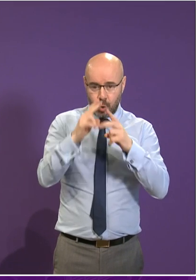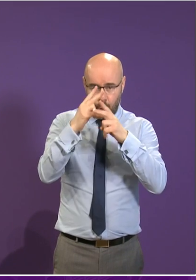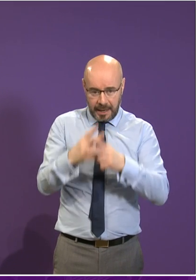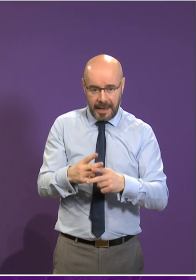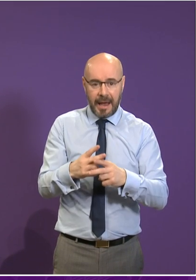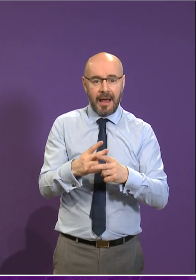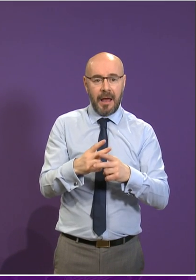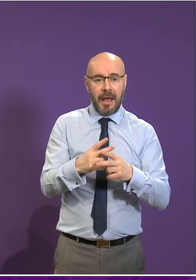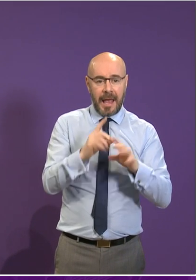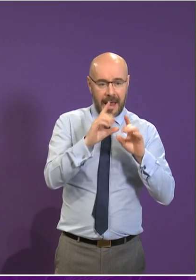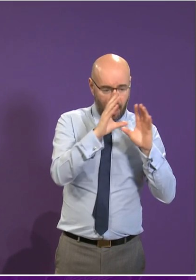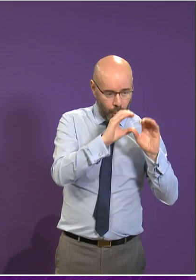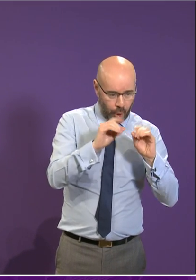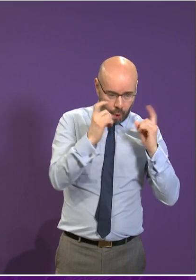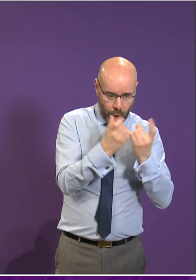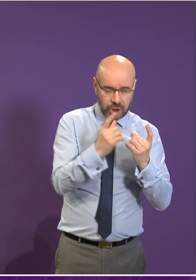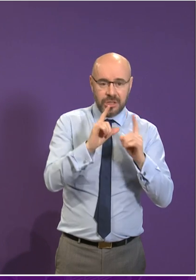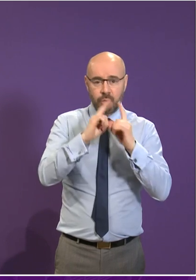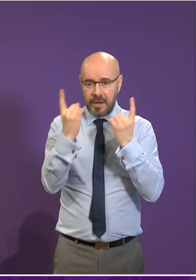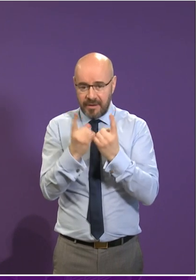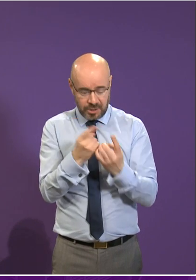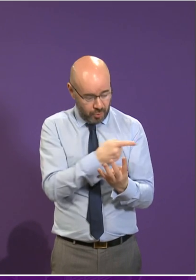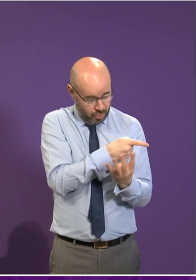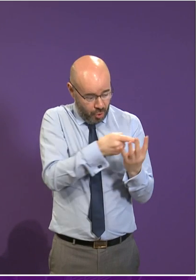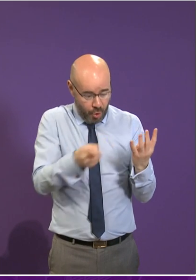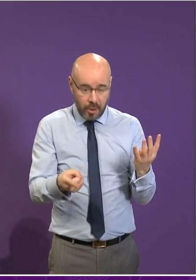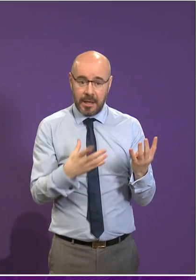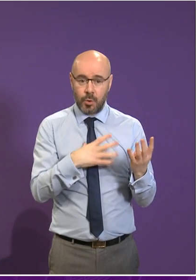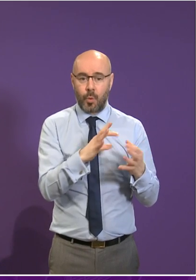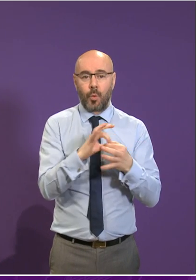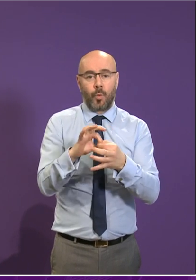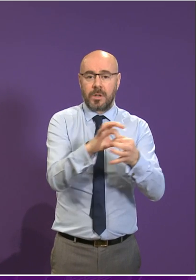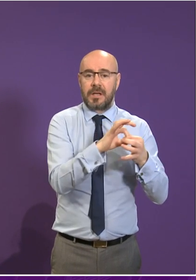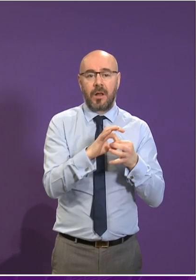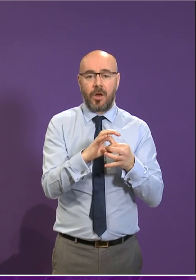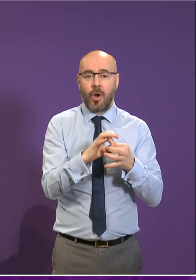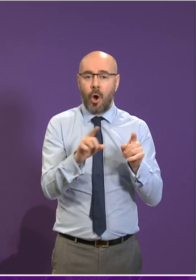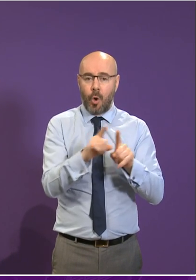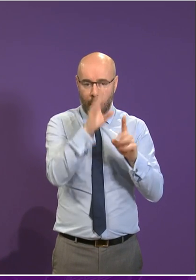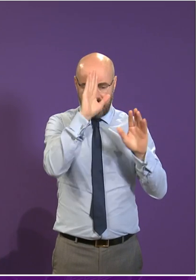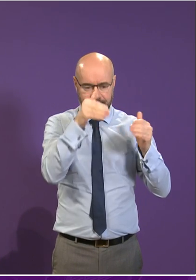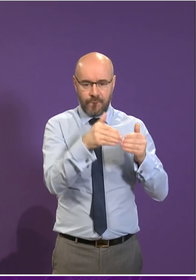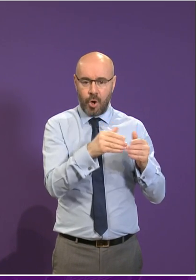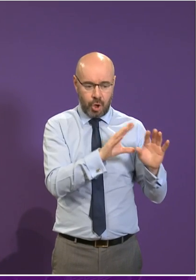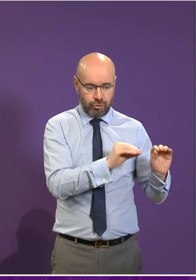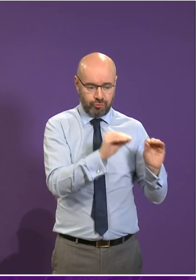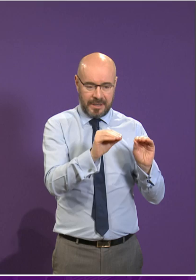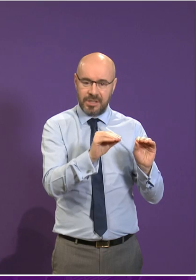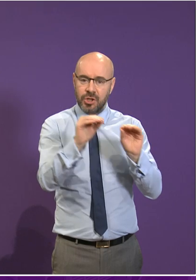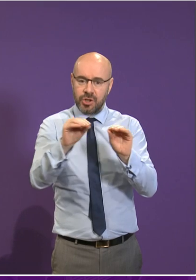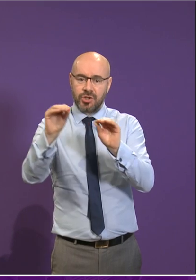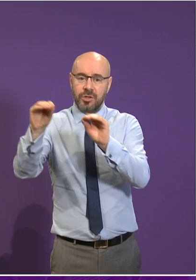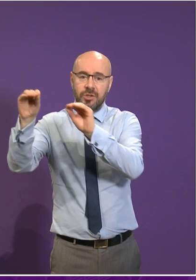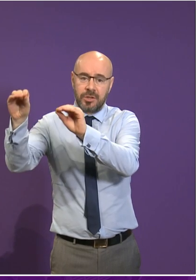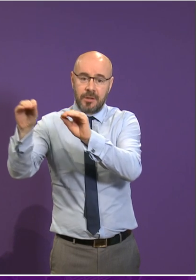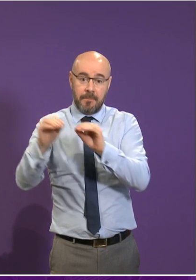and higher education institutions, and in particular to focus on transitions. So transitions for young